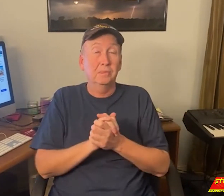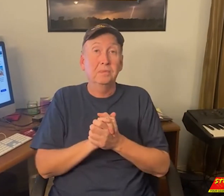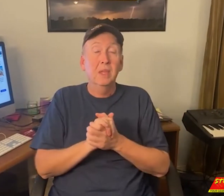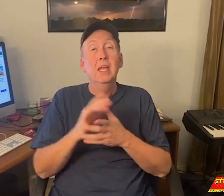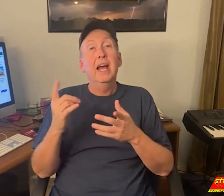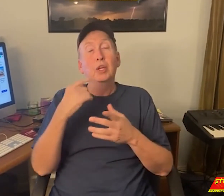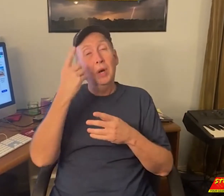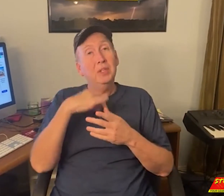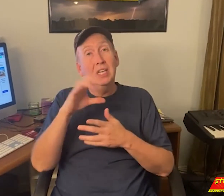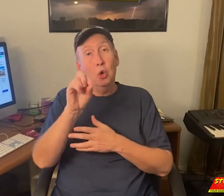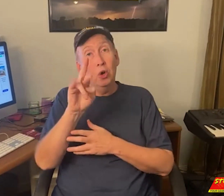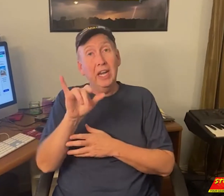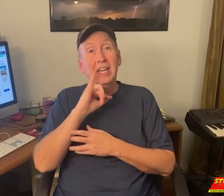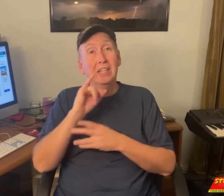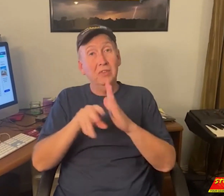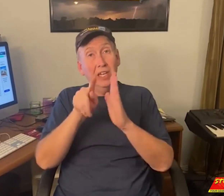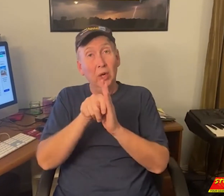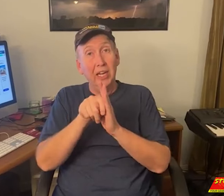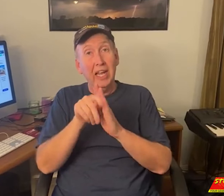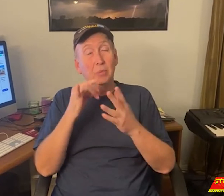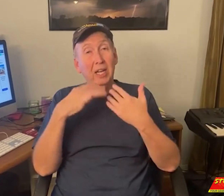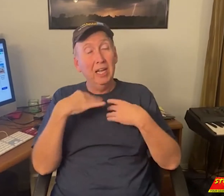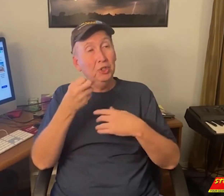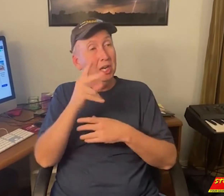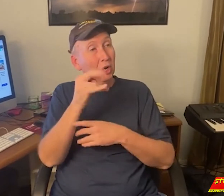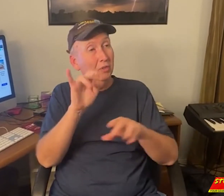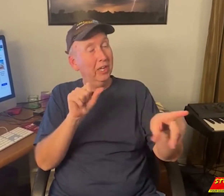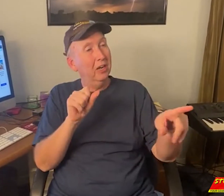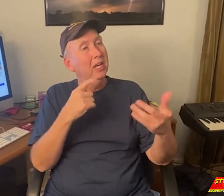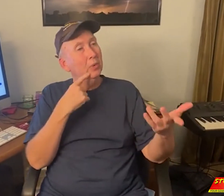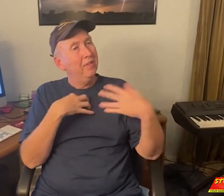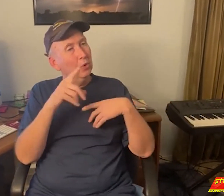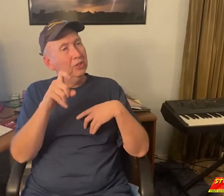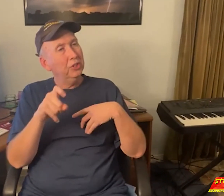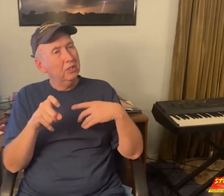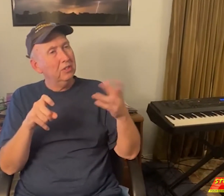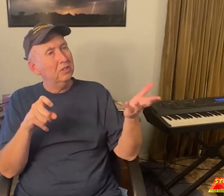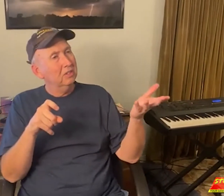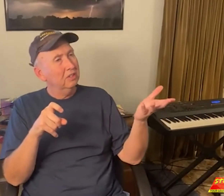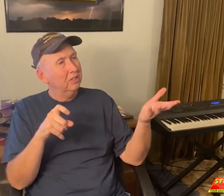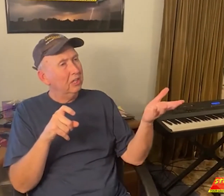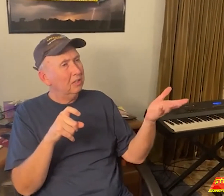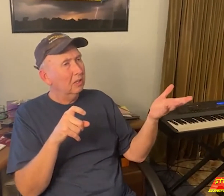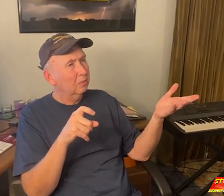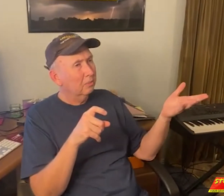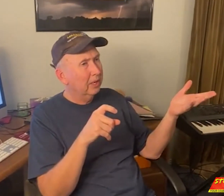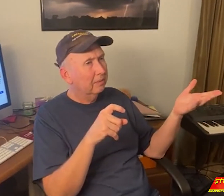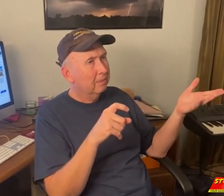So now you probably see Corey is videoing, and we have Shara over there. Do we have any questions, Shara? Or none.